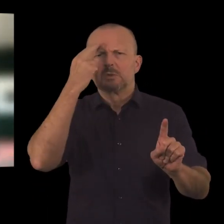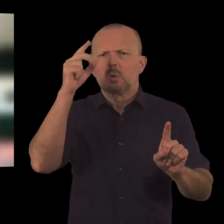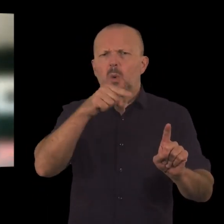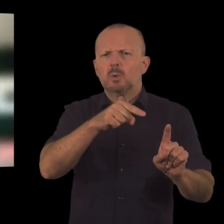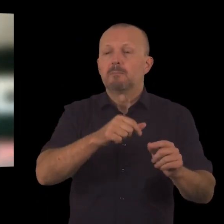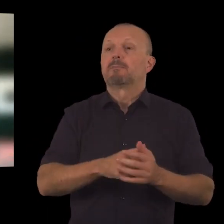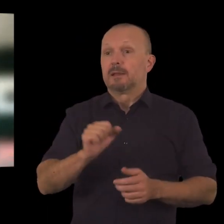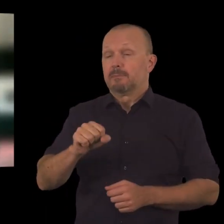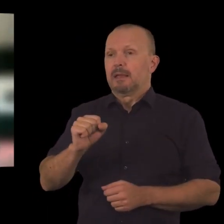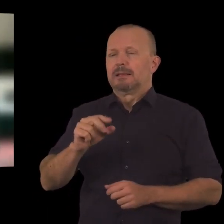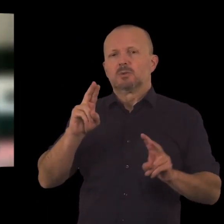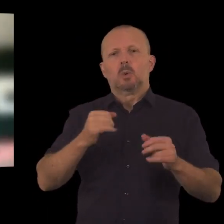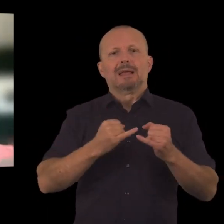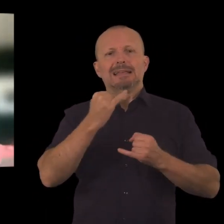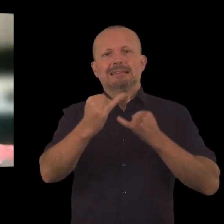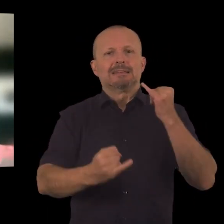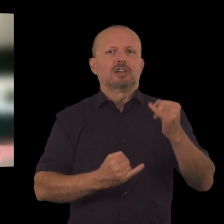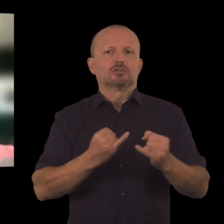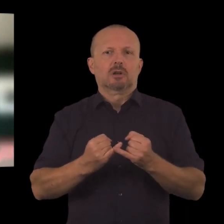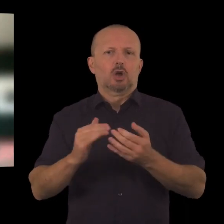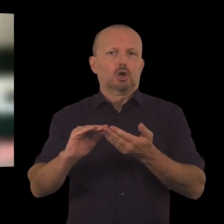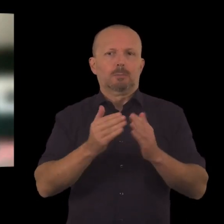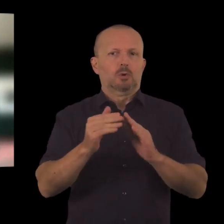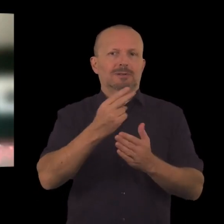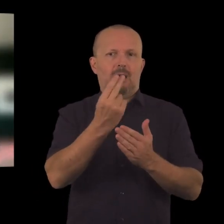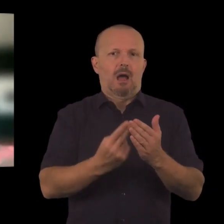Is there other questions around that, Claire, that you're interested in?